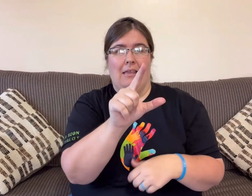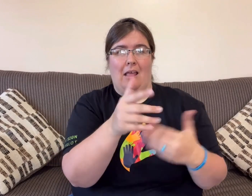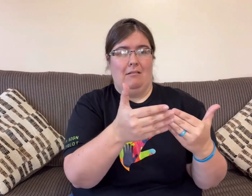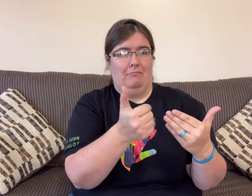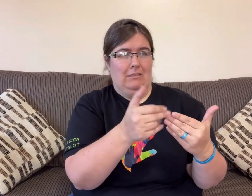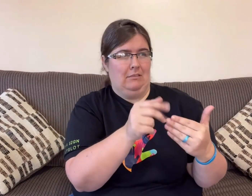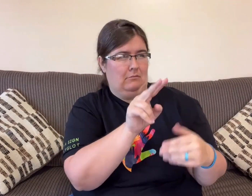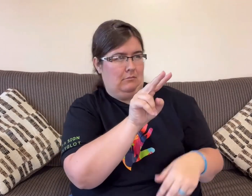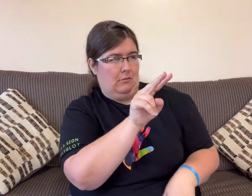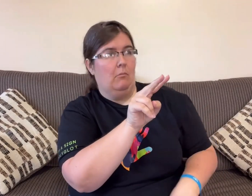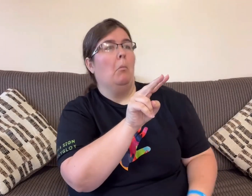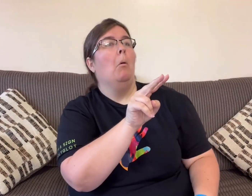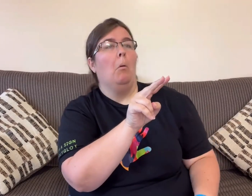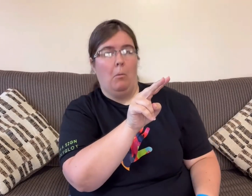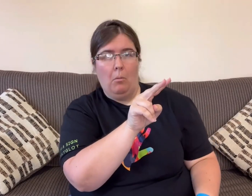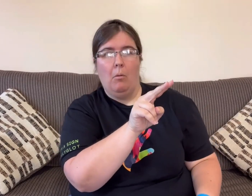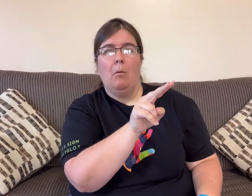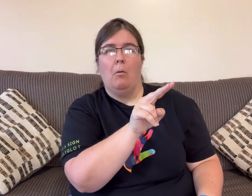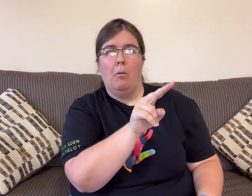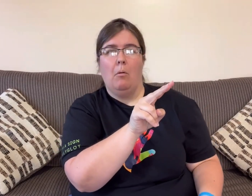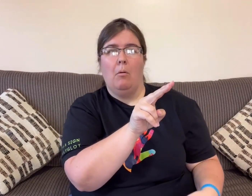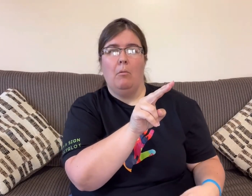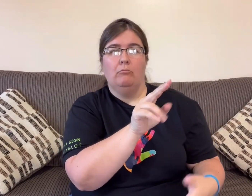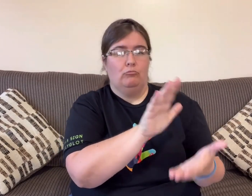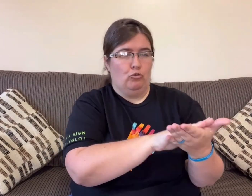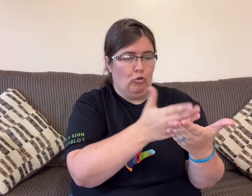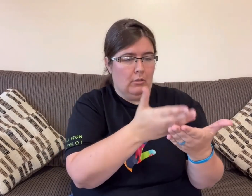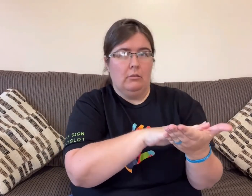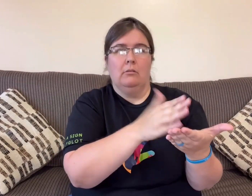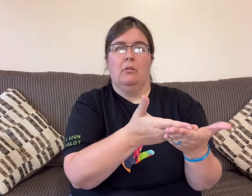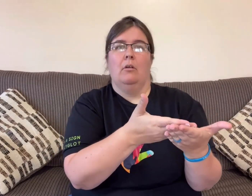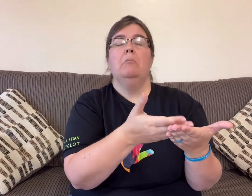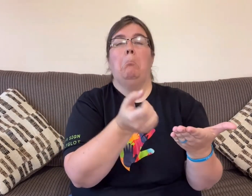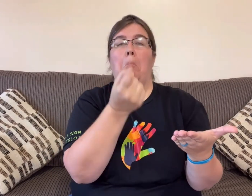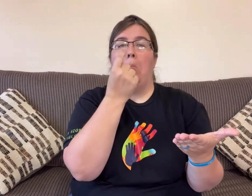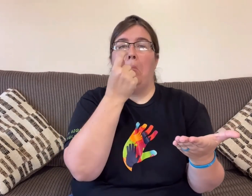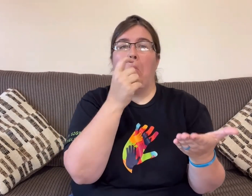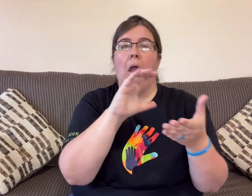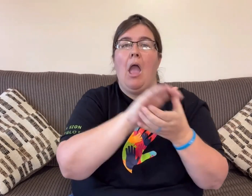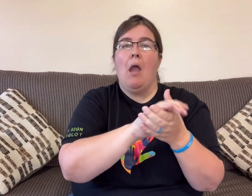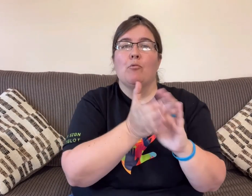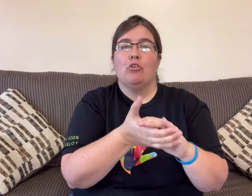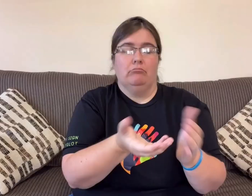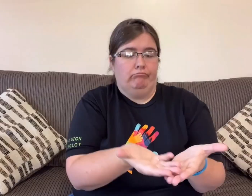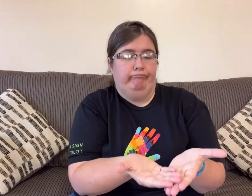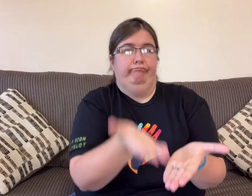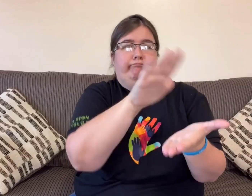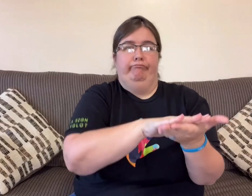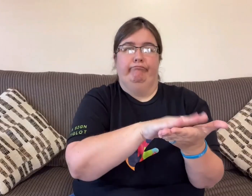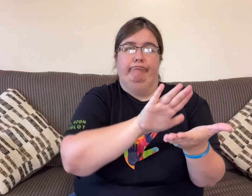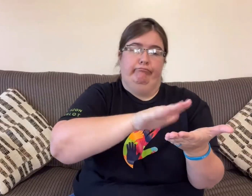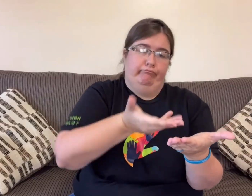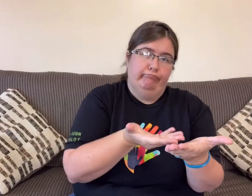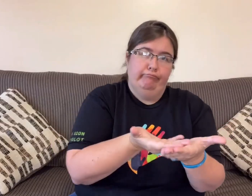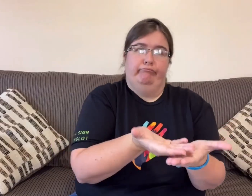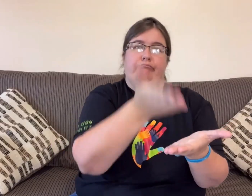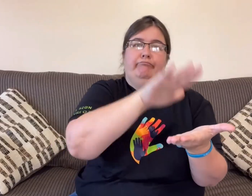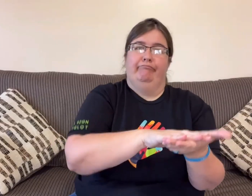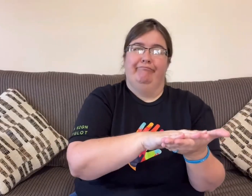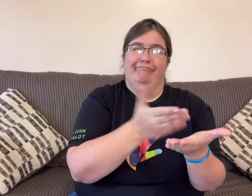But with ASL, you can see the meaning in the actual sign. For example, the sign cook. It makes sense when you think of flipping